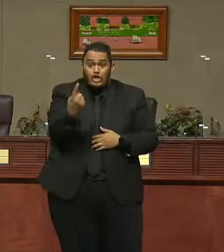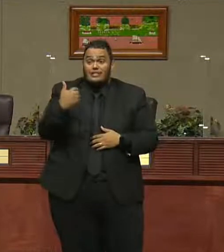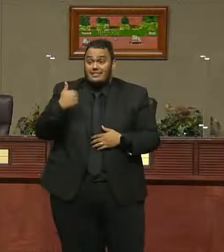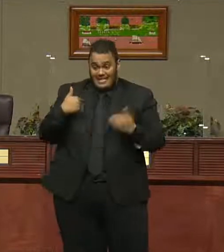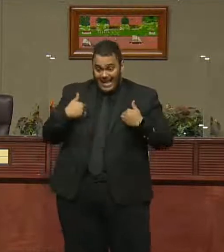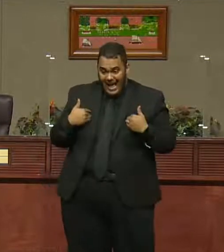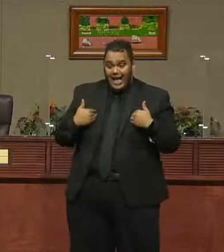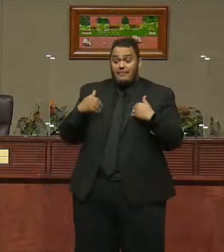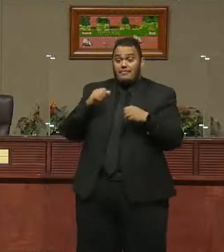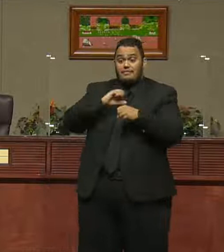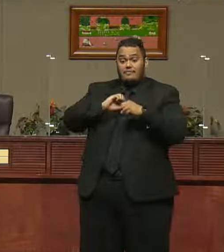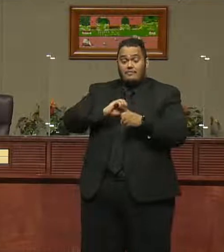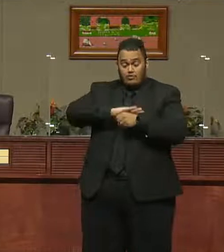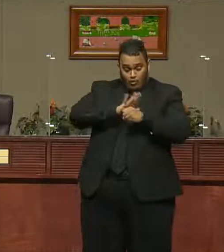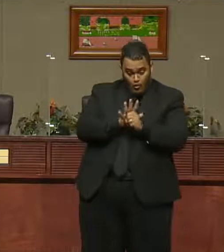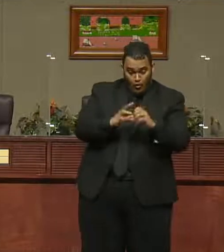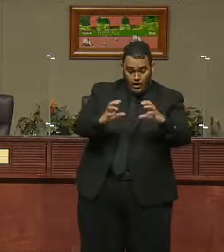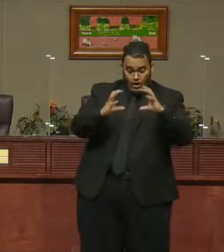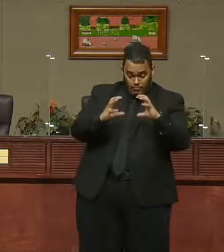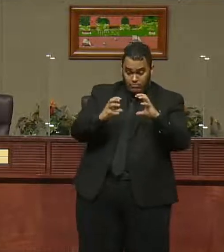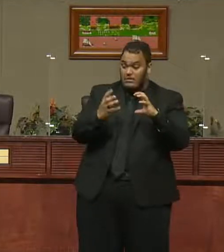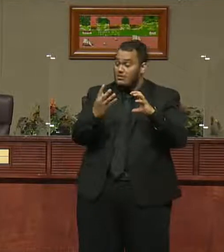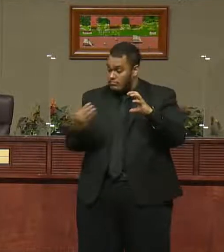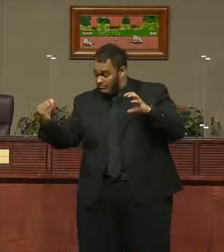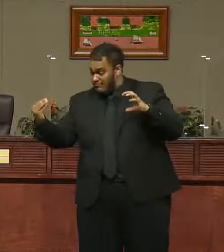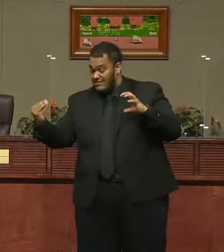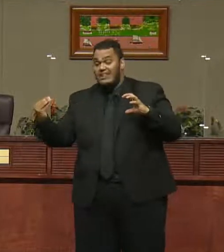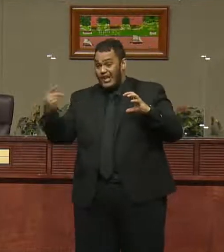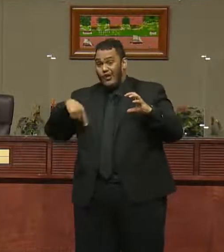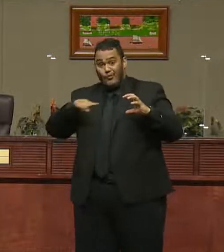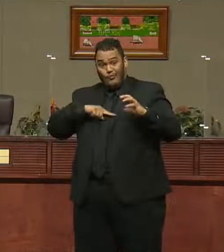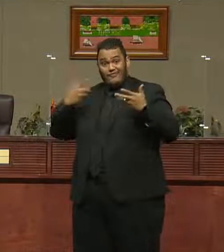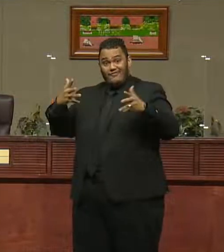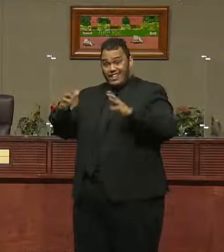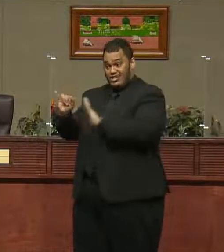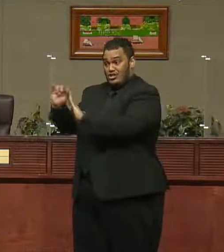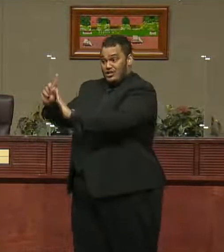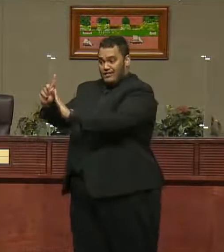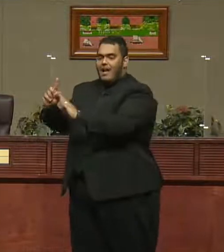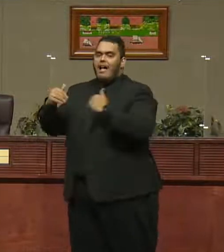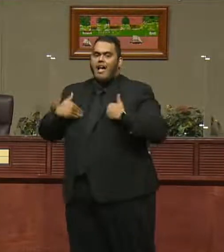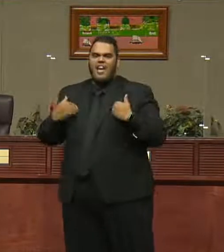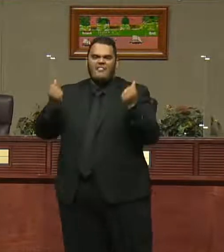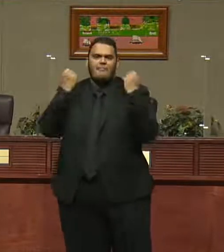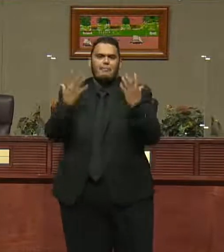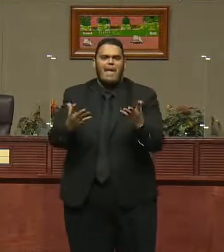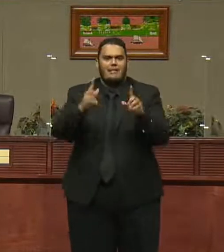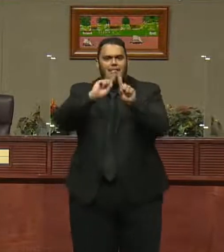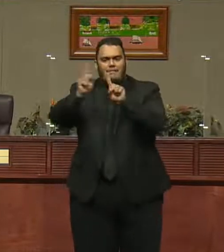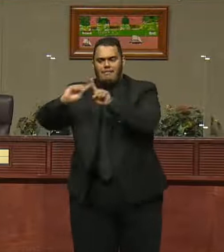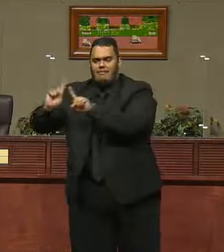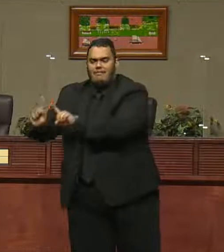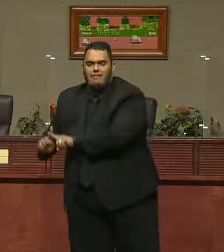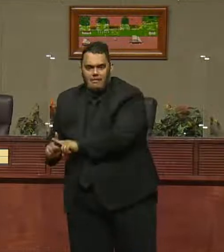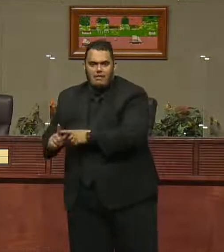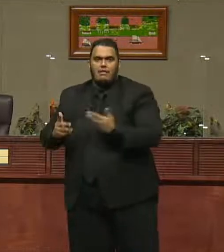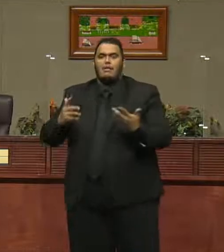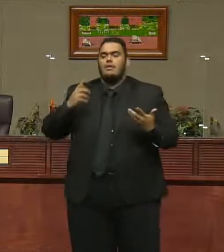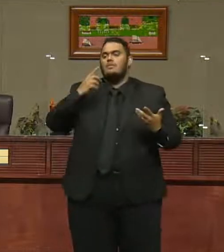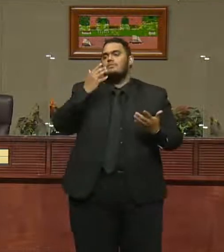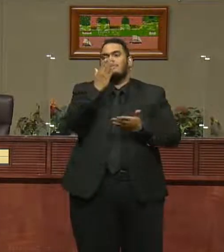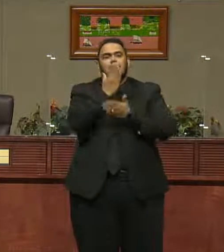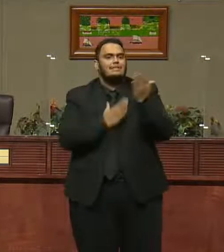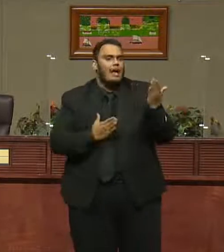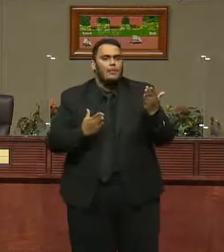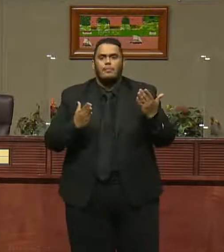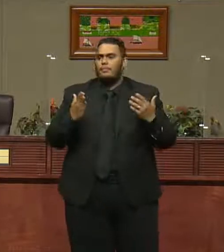looking for different mutations. So there are many different mutations. I mentioned last time that some of these mutations don't